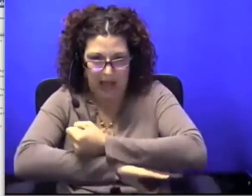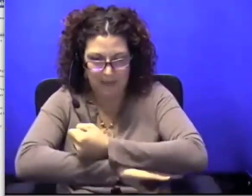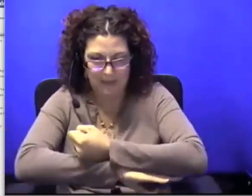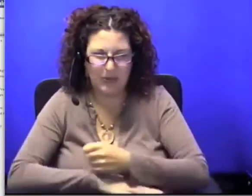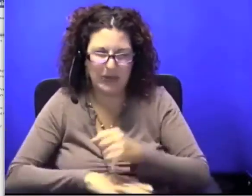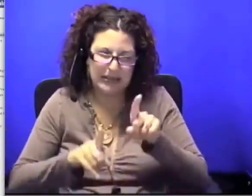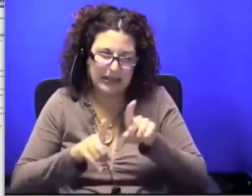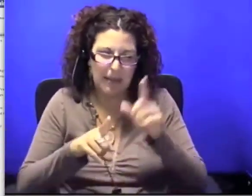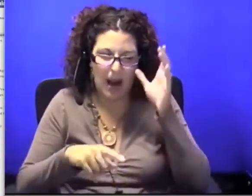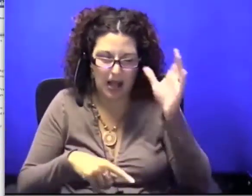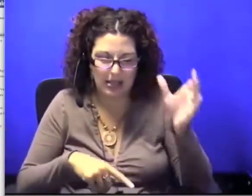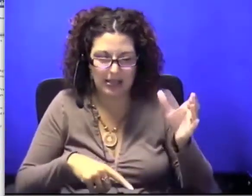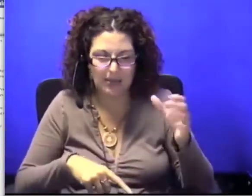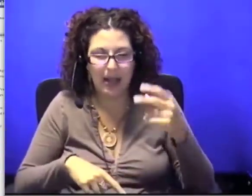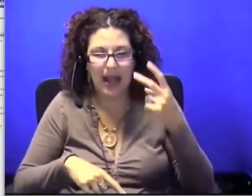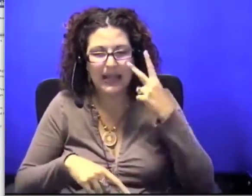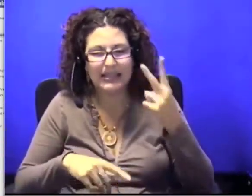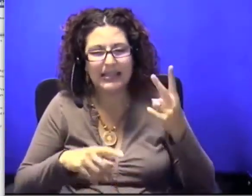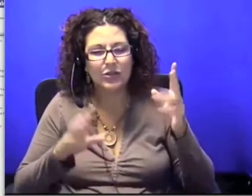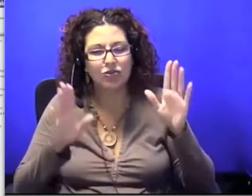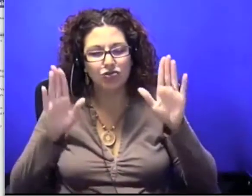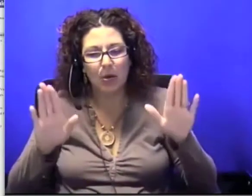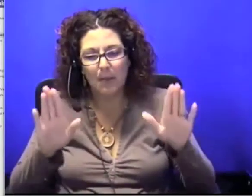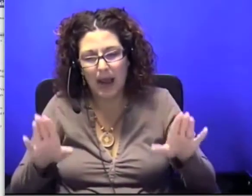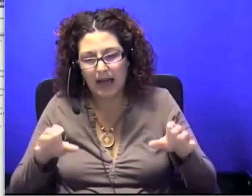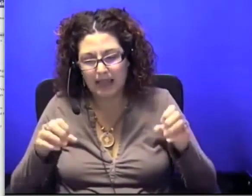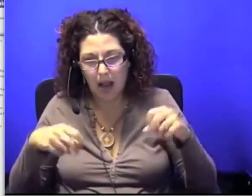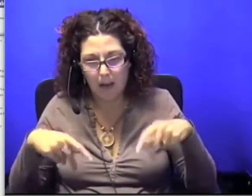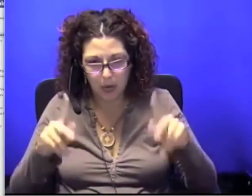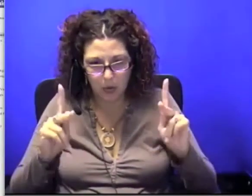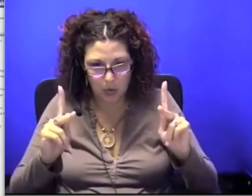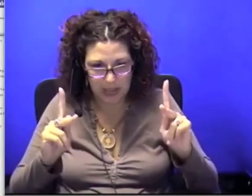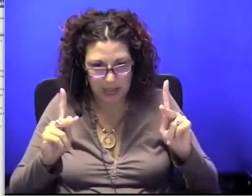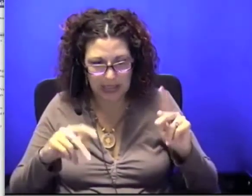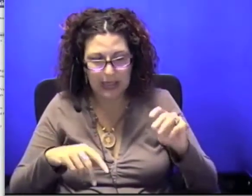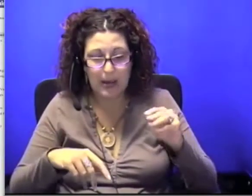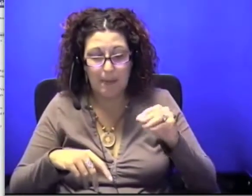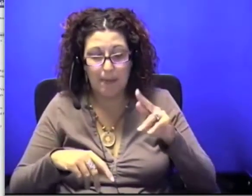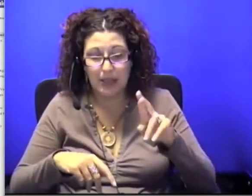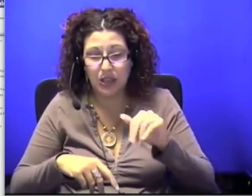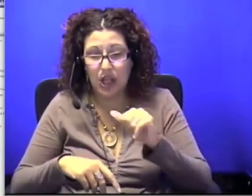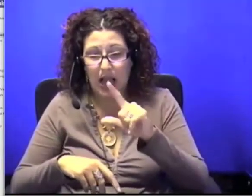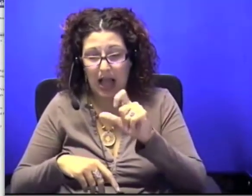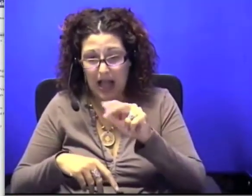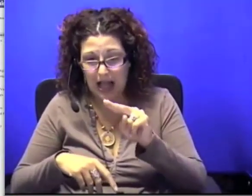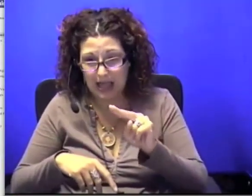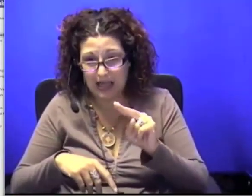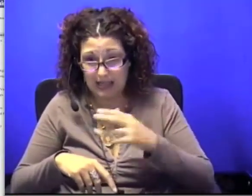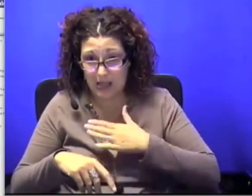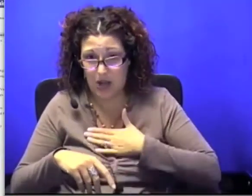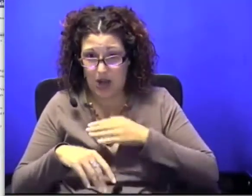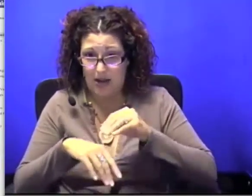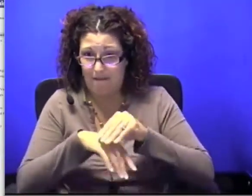So I see tremendous opportunity that way, having Mr. Allen as an